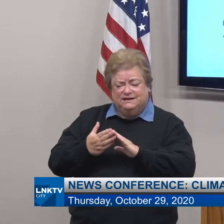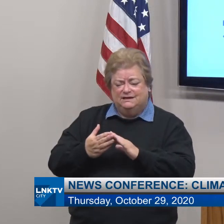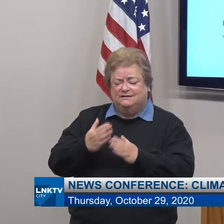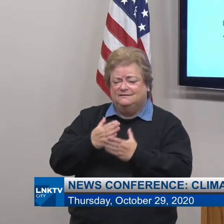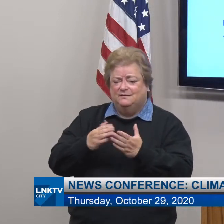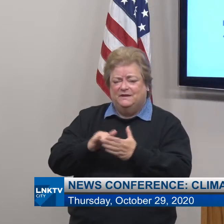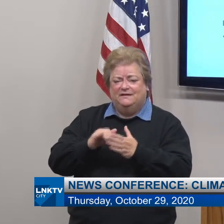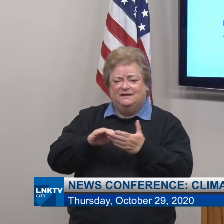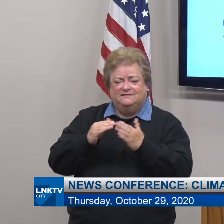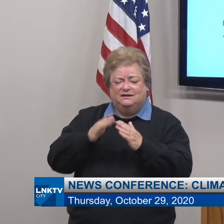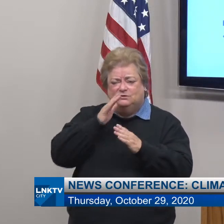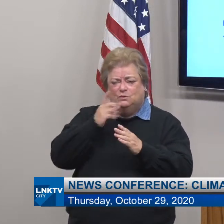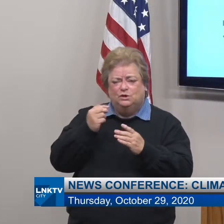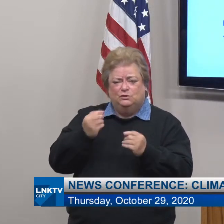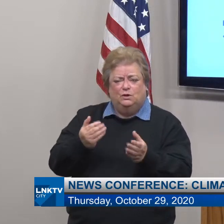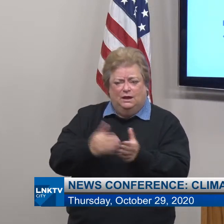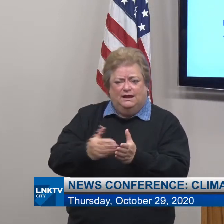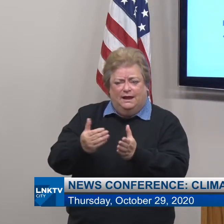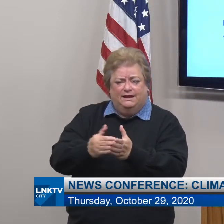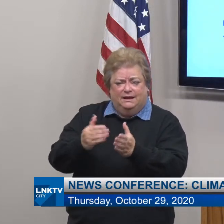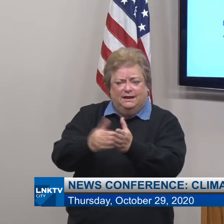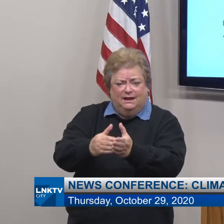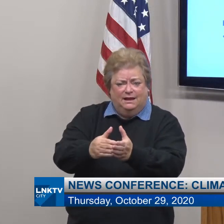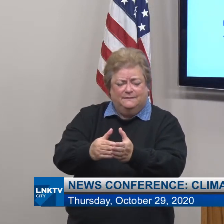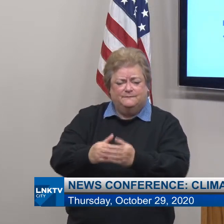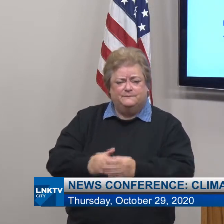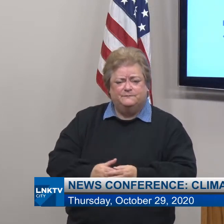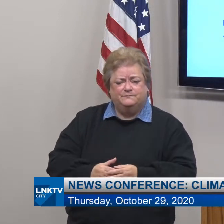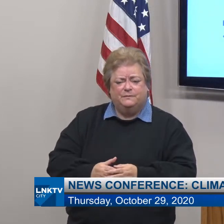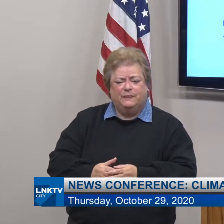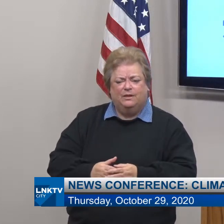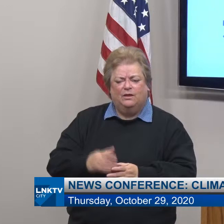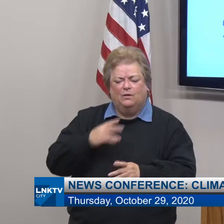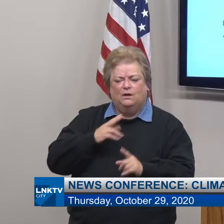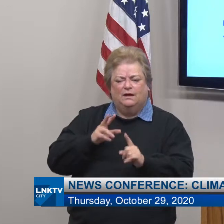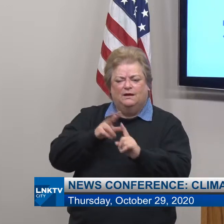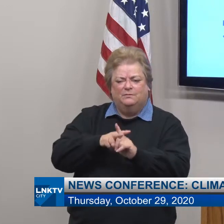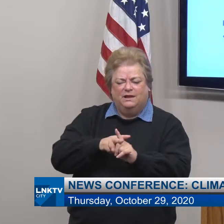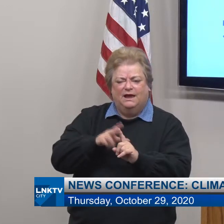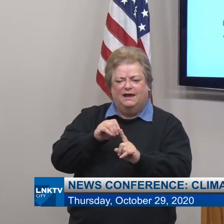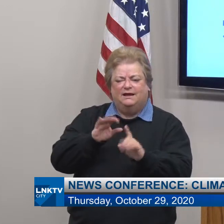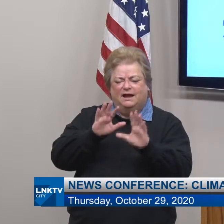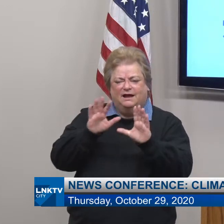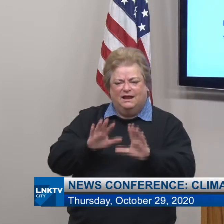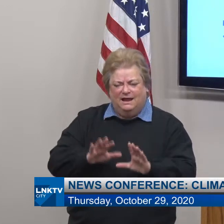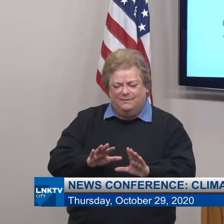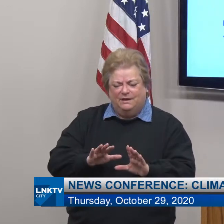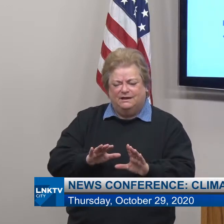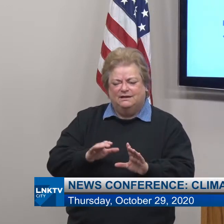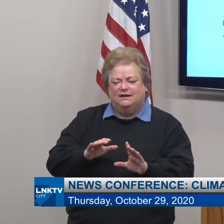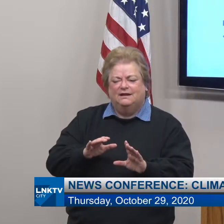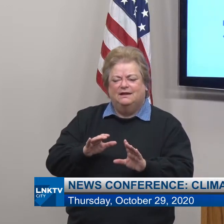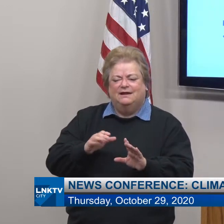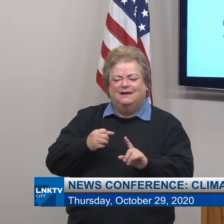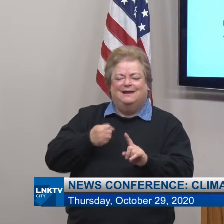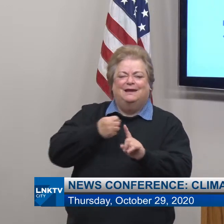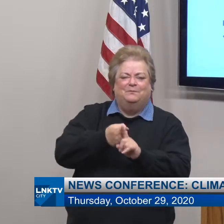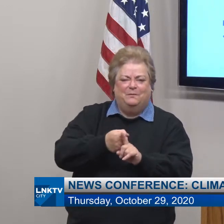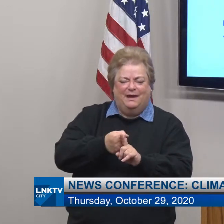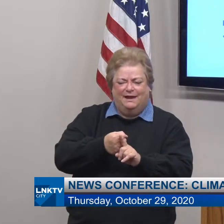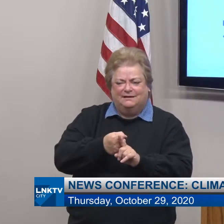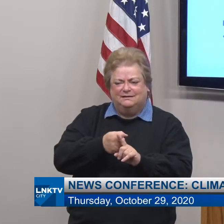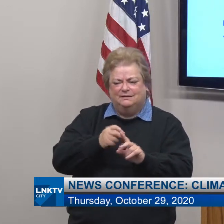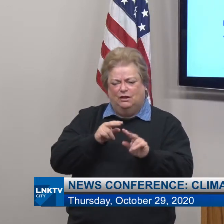year after year, we will be applying a climate-related impact lens to that work. You